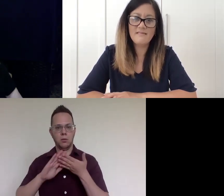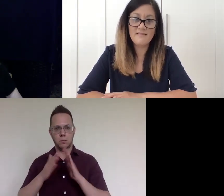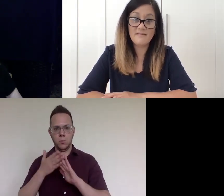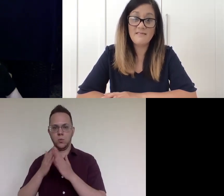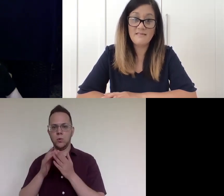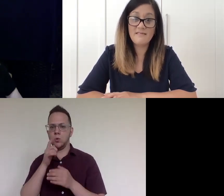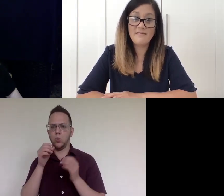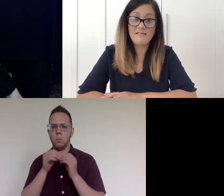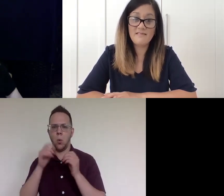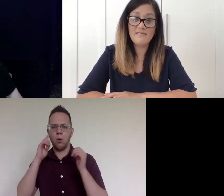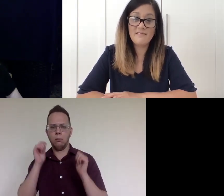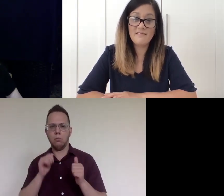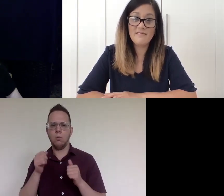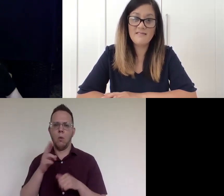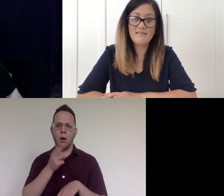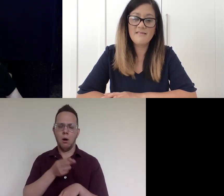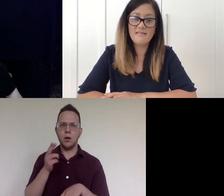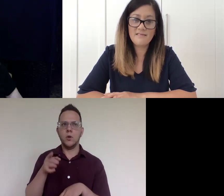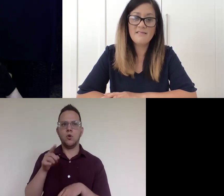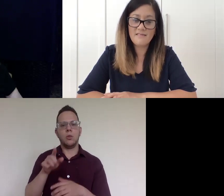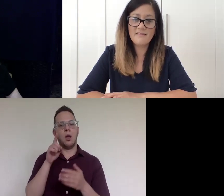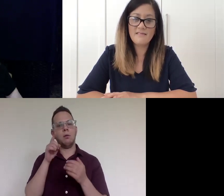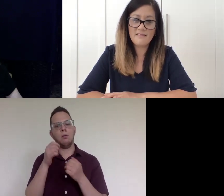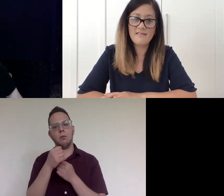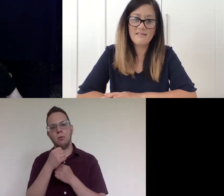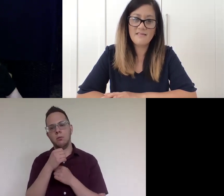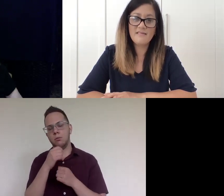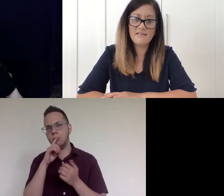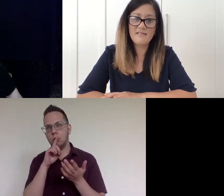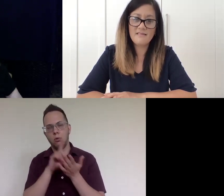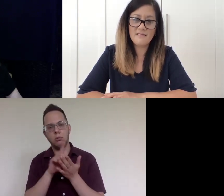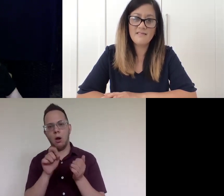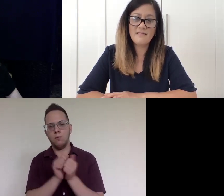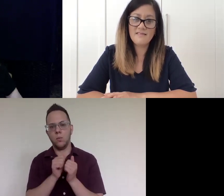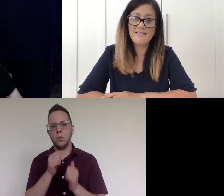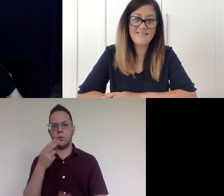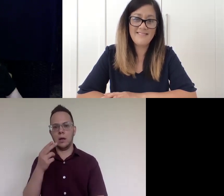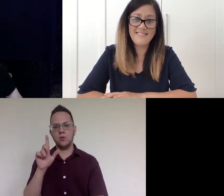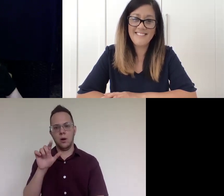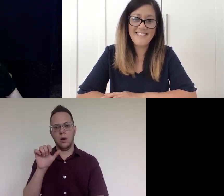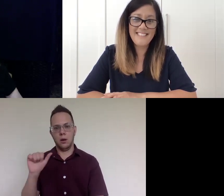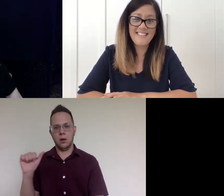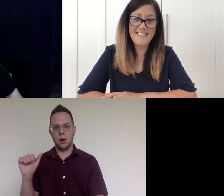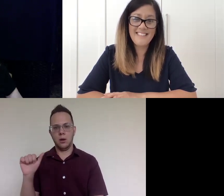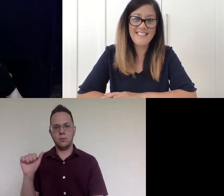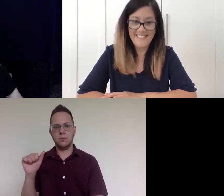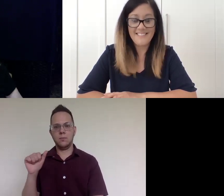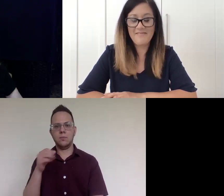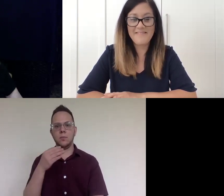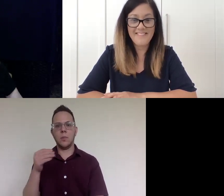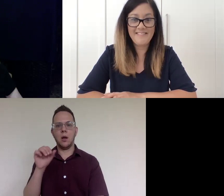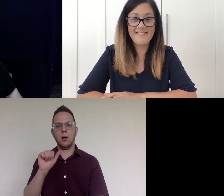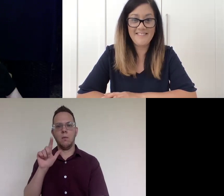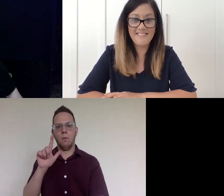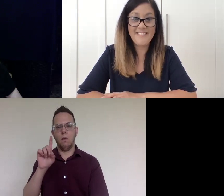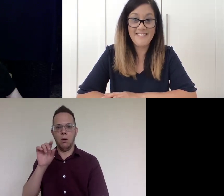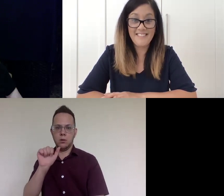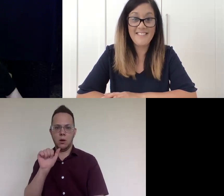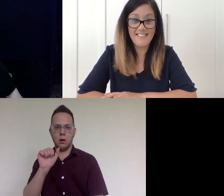There are so many people in my community who've had a hearing loss or are hard of hearing.